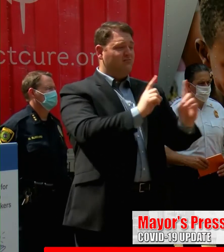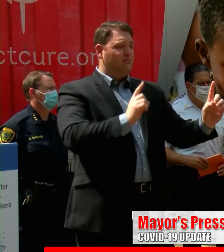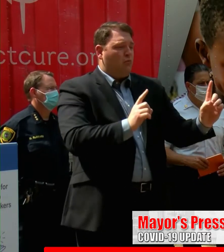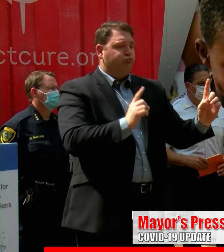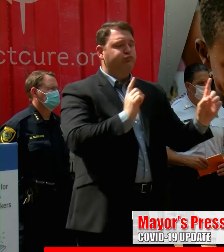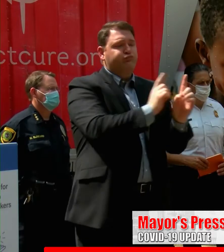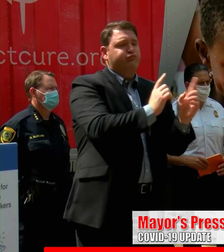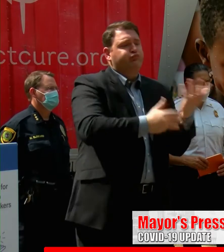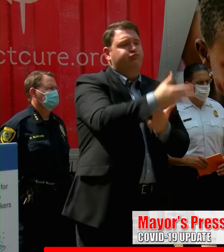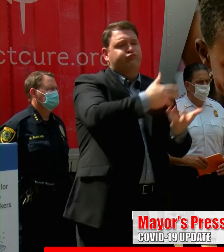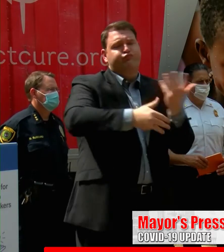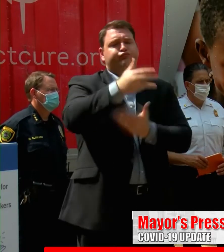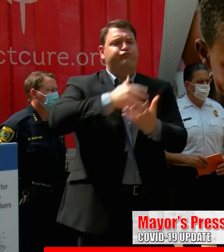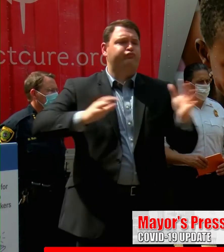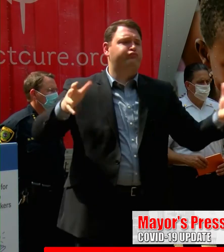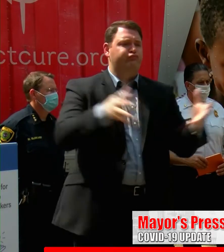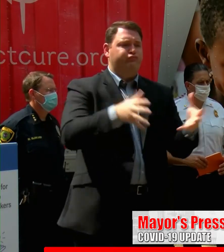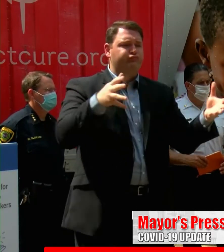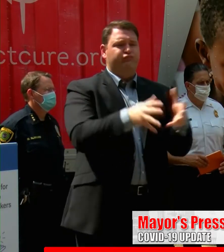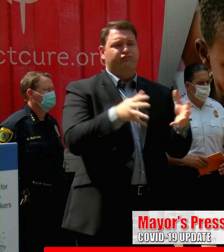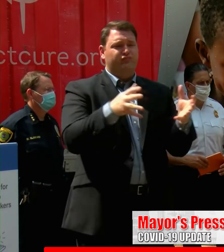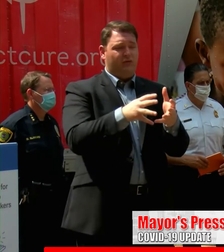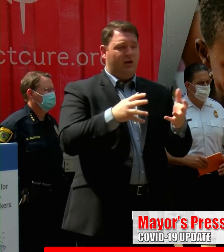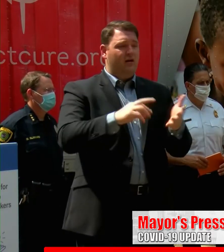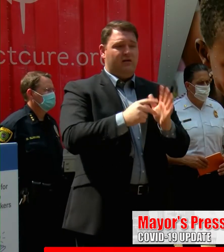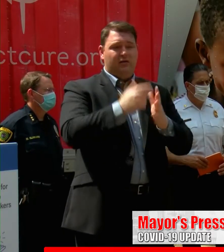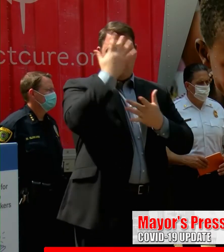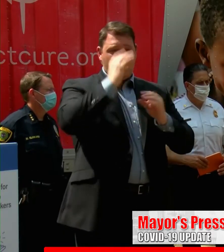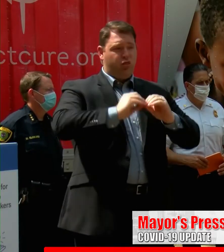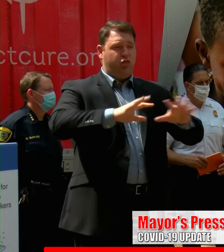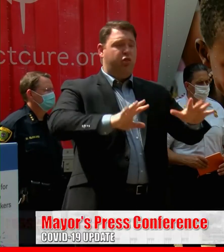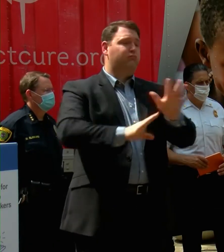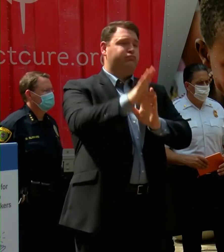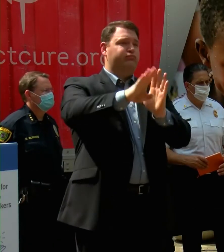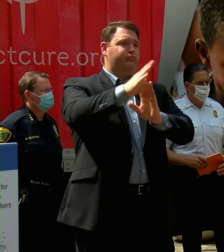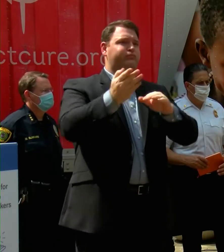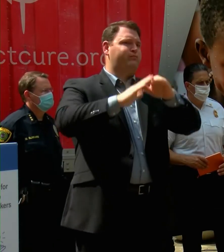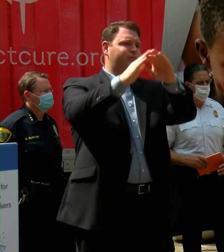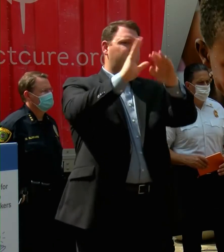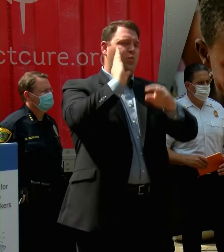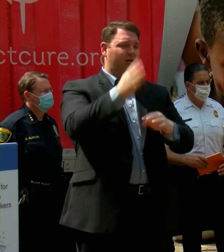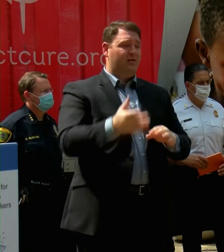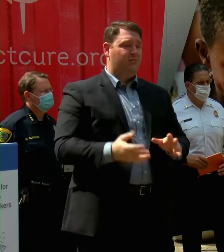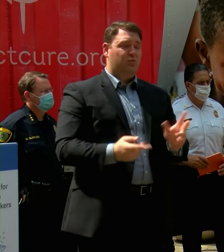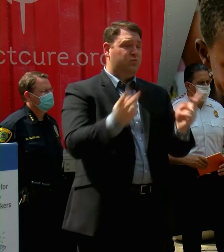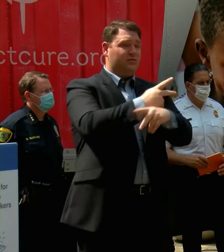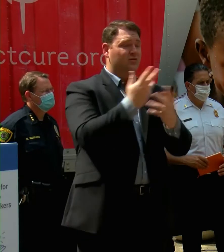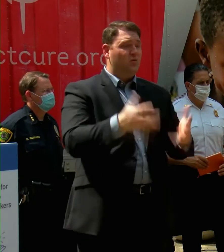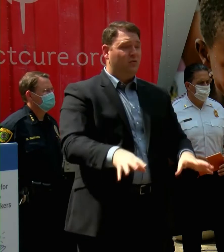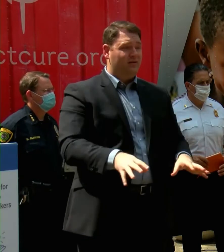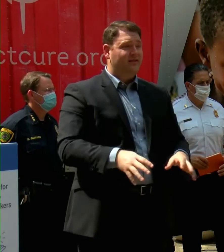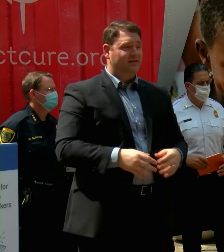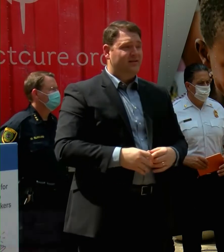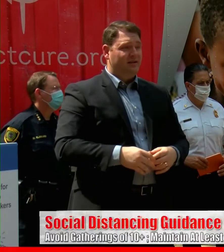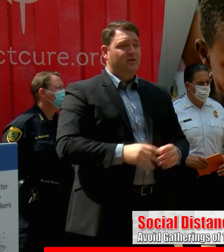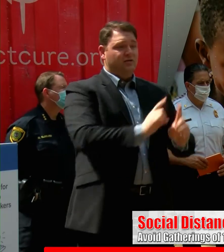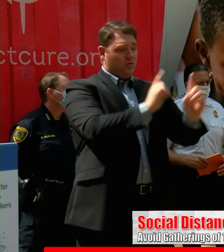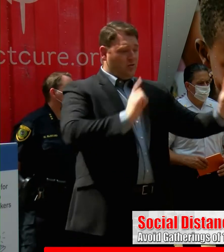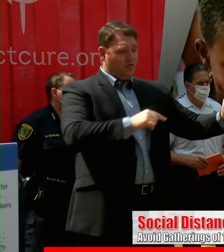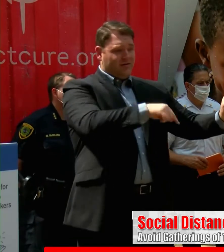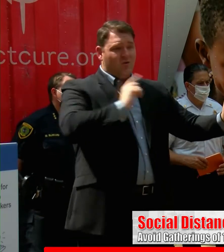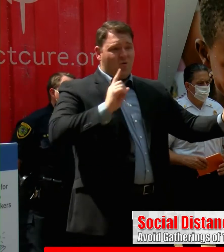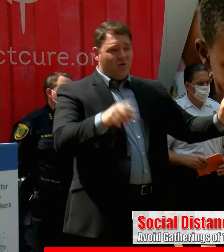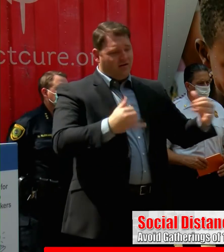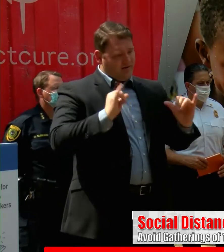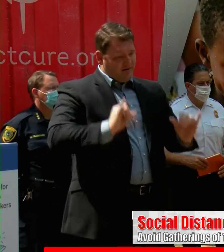So the stay home, work safe order remains in effect. Social distancing will be required throughout the entire month of April, and we all